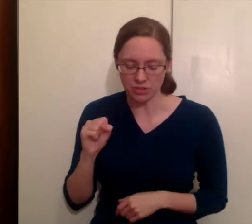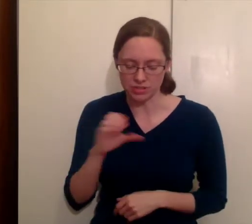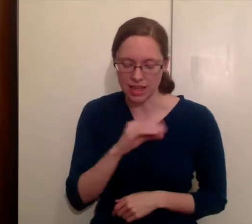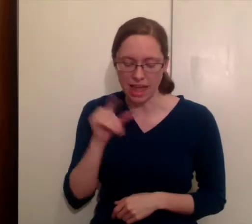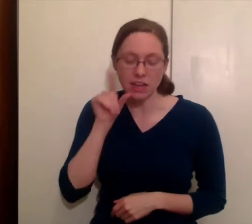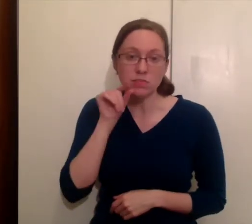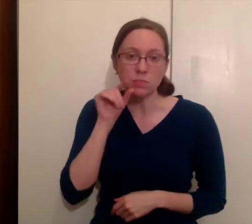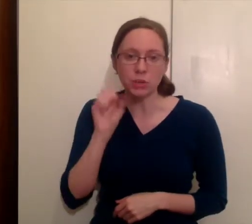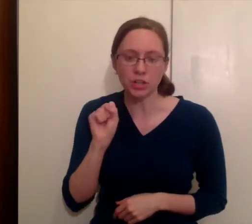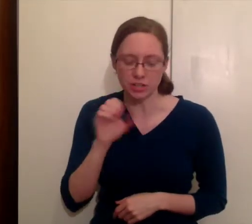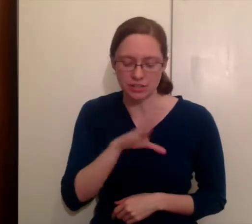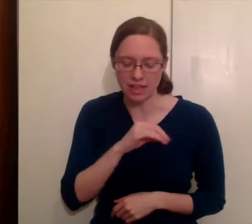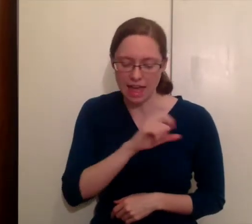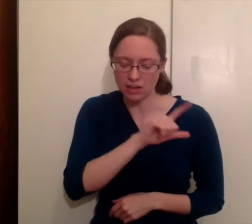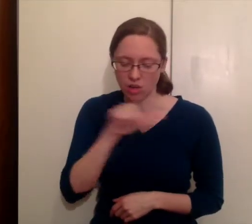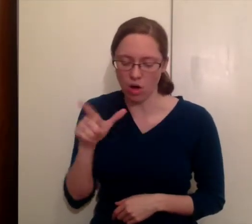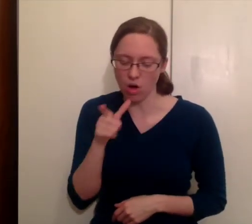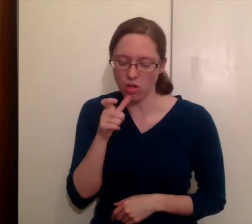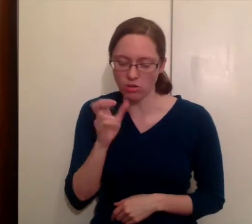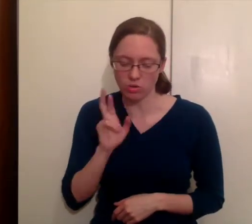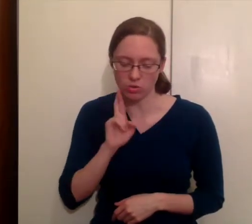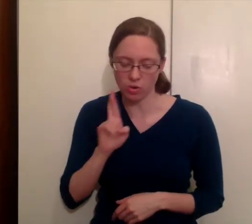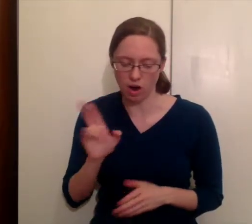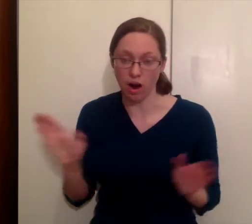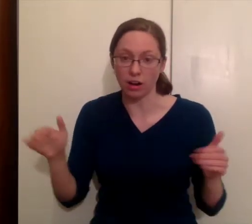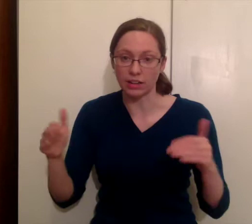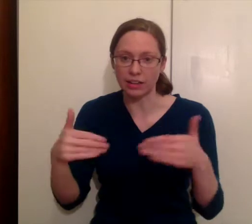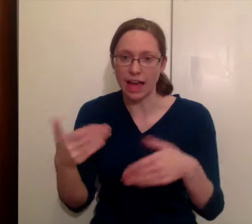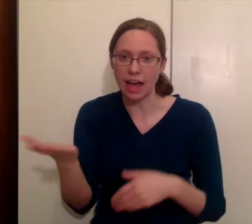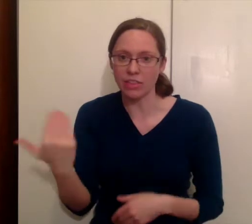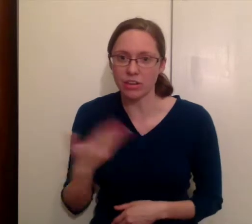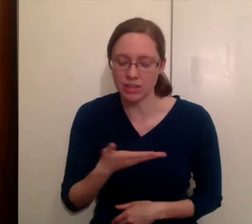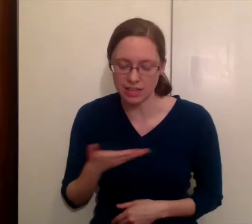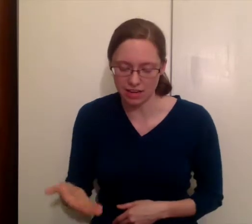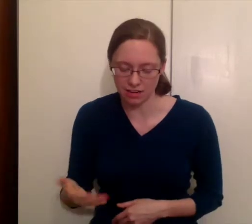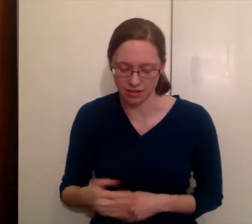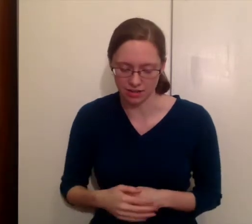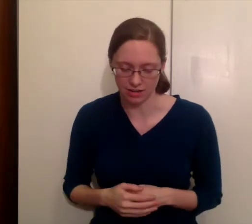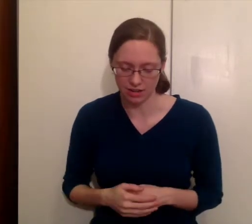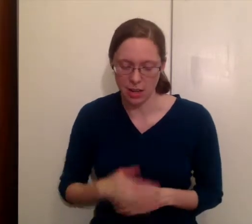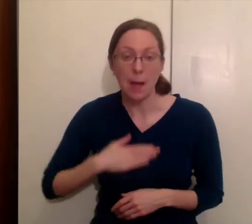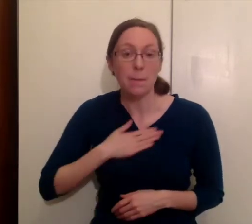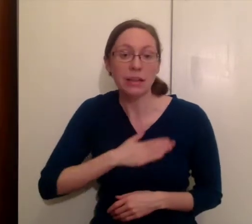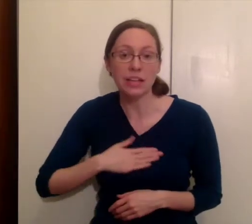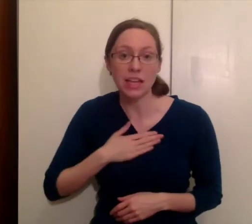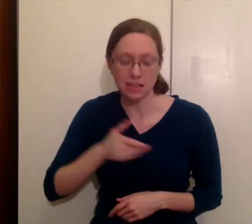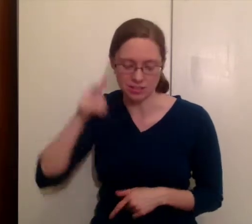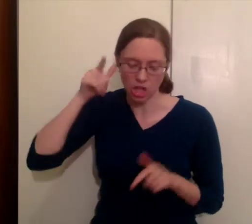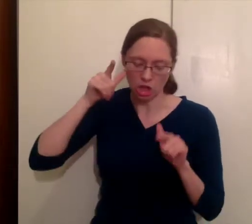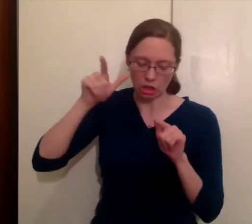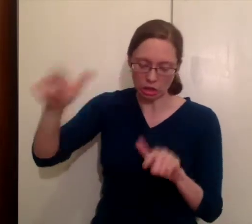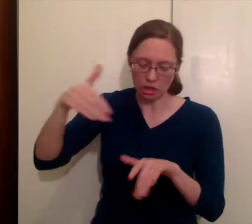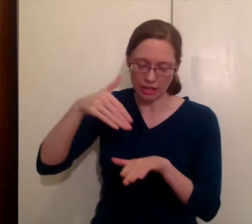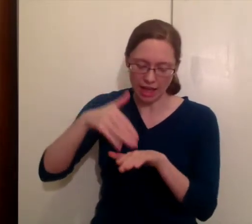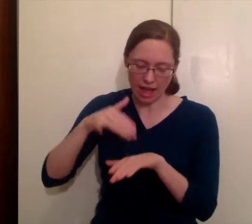"Animals and birds and all who are gathered here, please look at